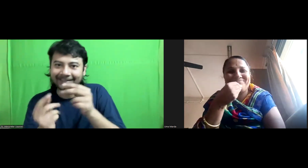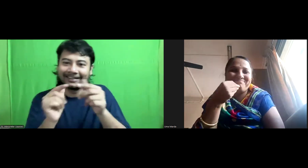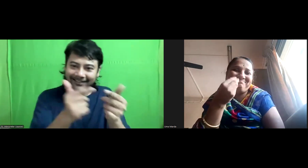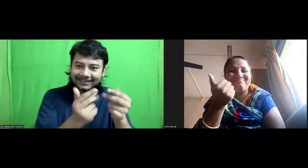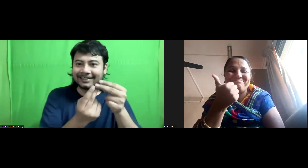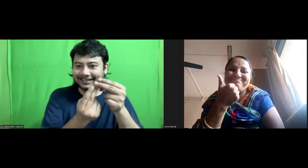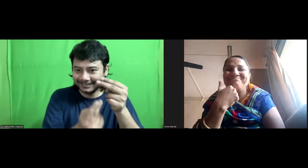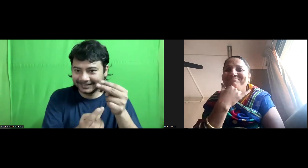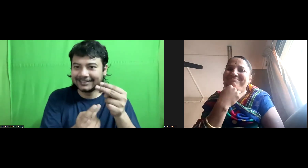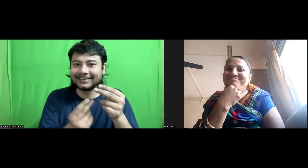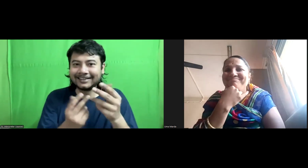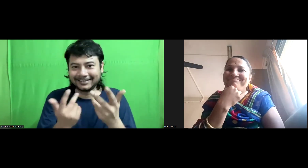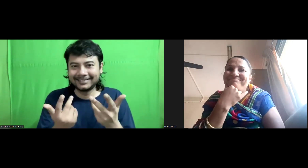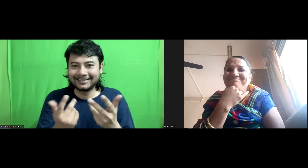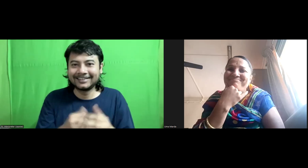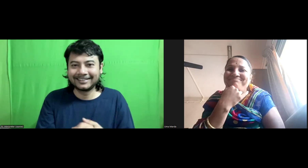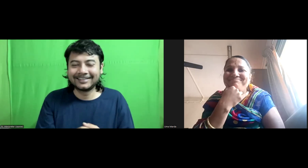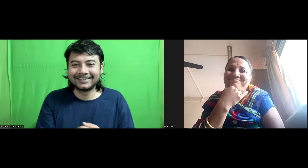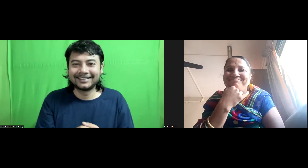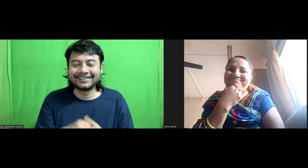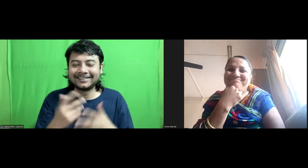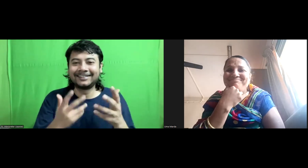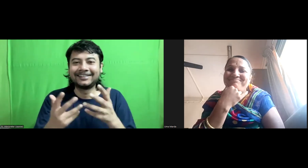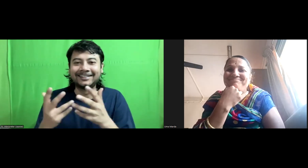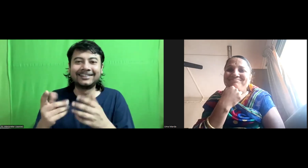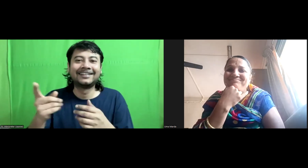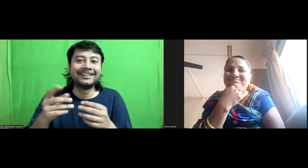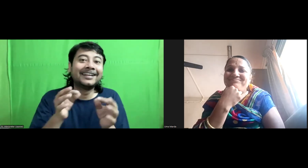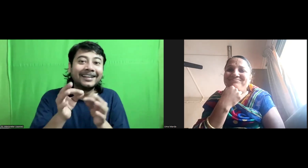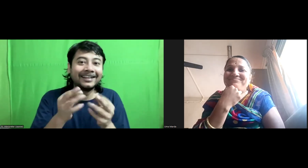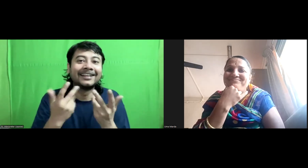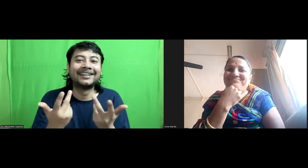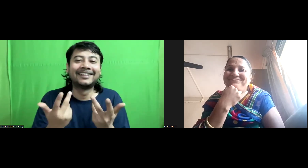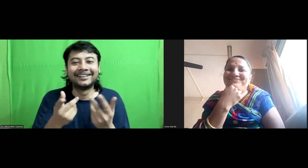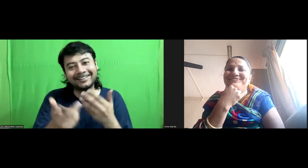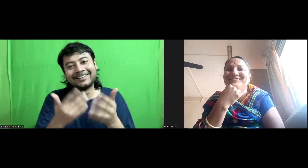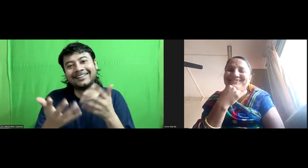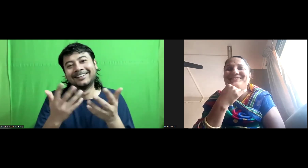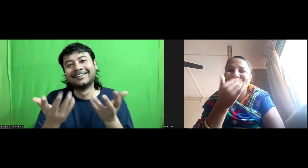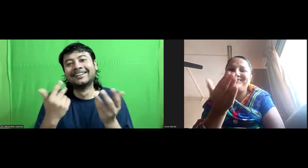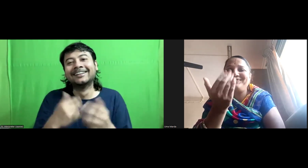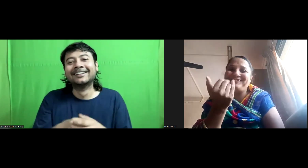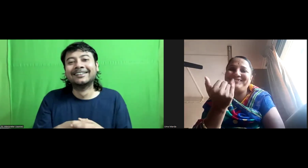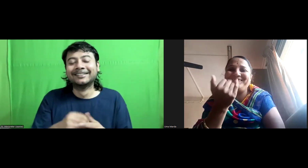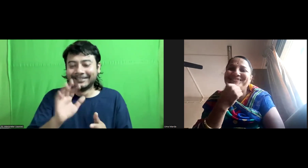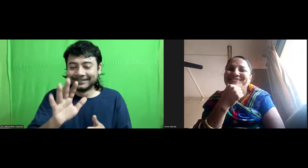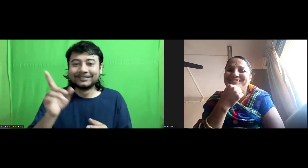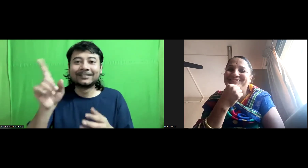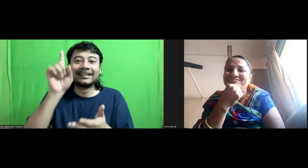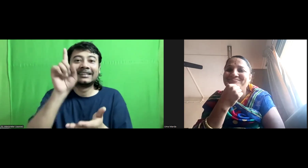See, when we are reading Srimad Bhagavatam will not tell us that at 6:40 Krishna,